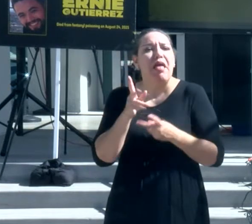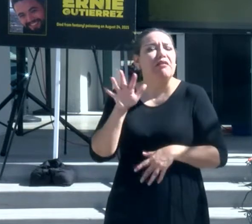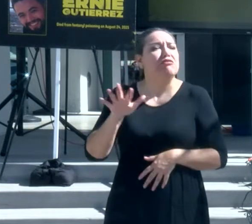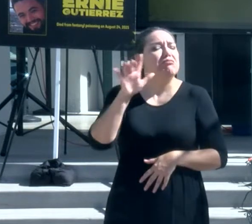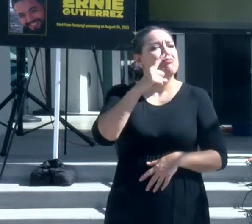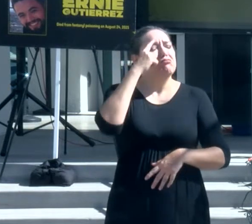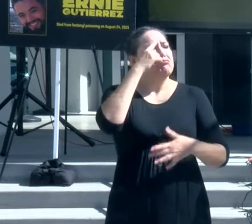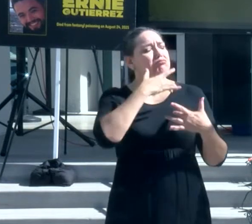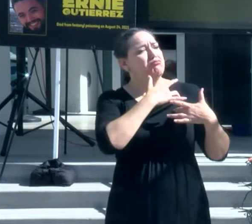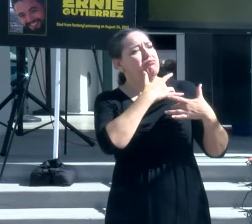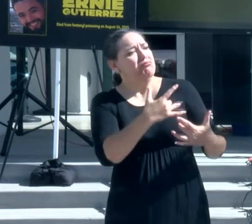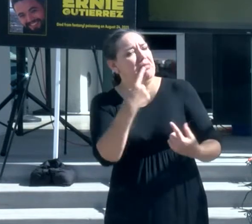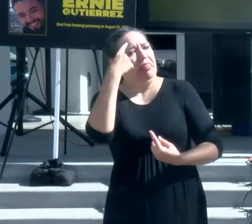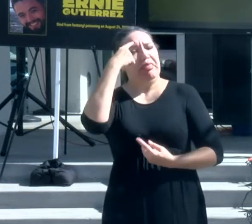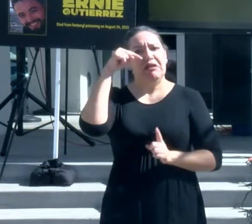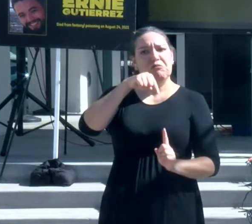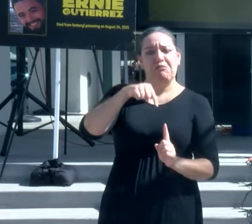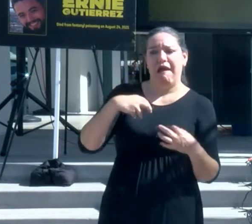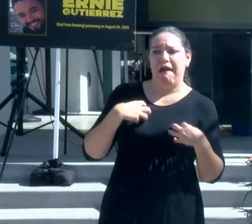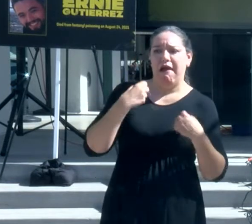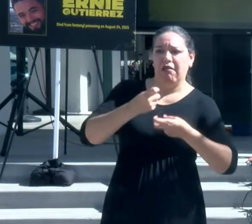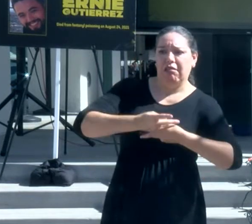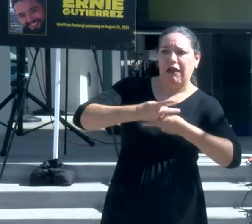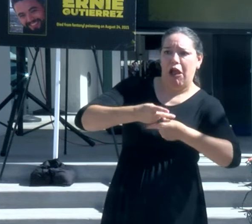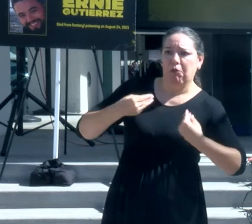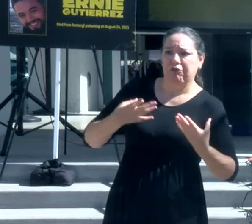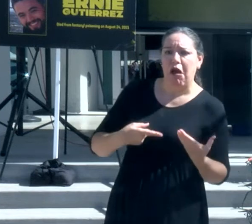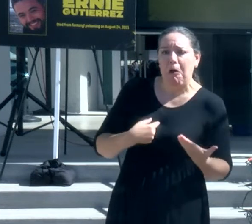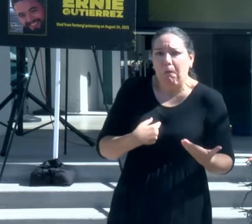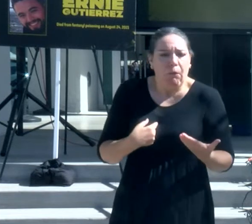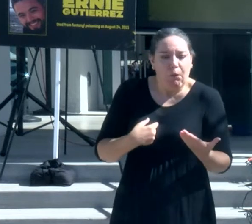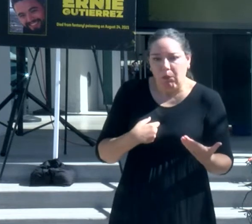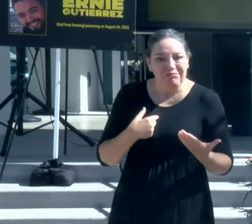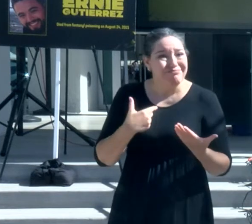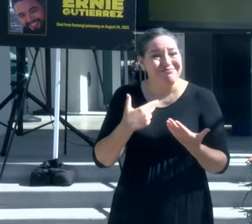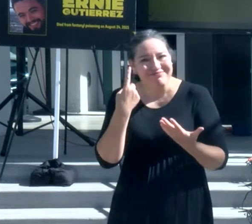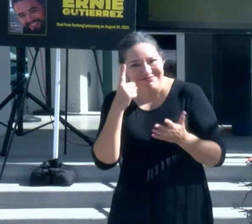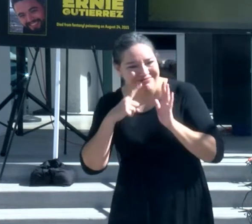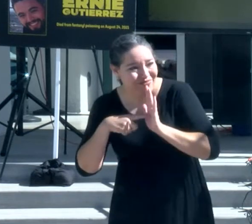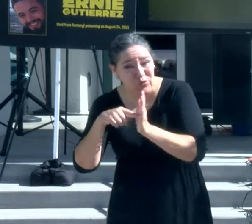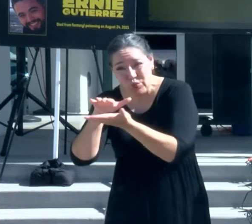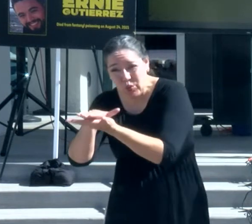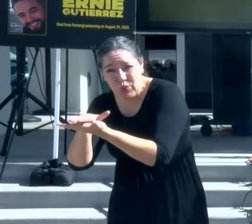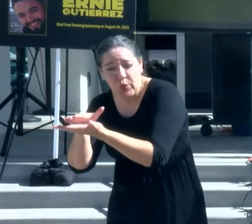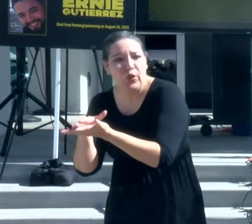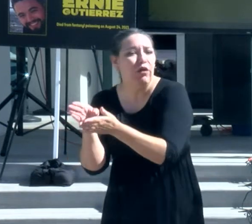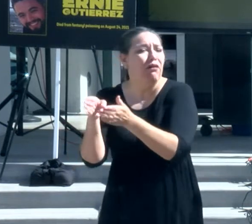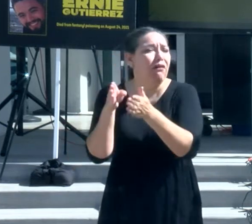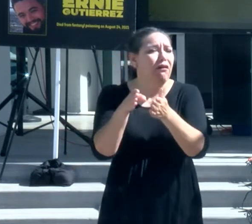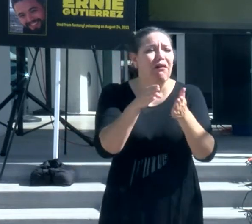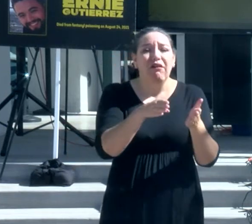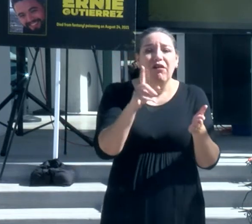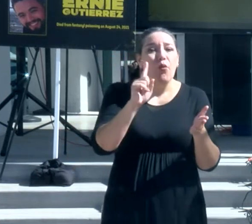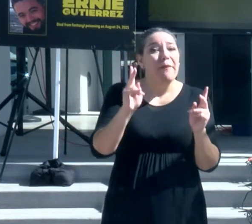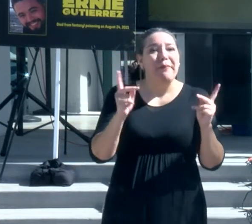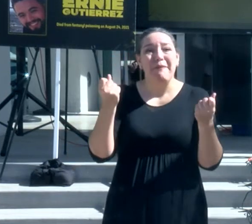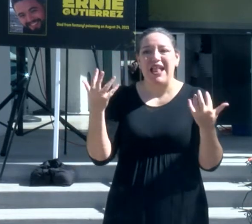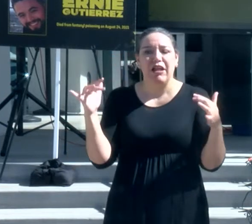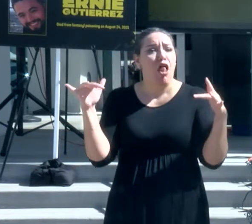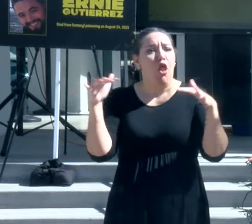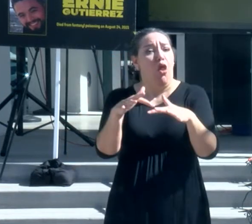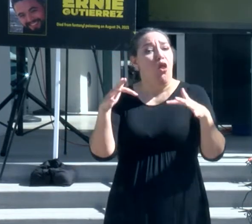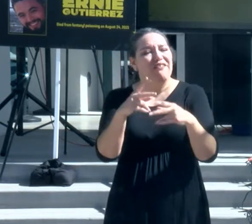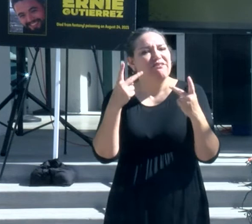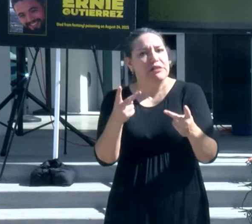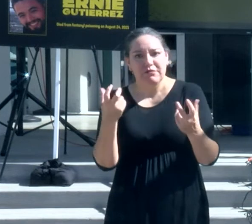think of themselves as healthcare providers, whether they're schools or places where many people go to visit,